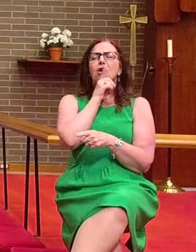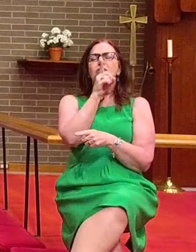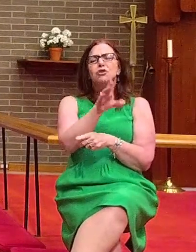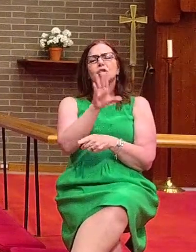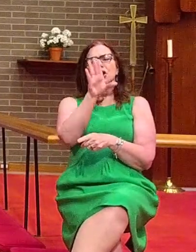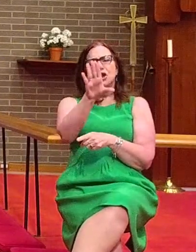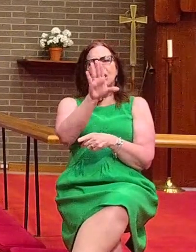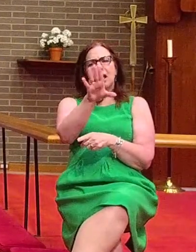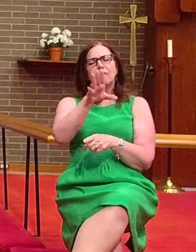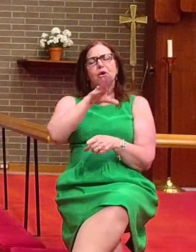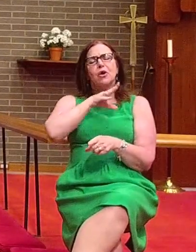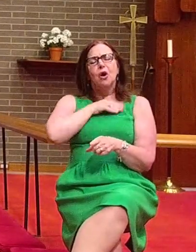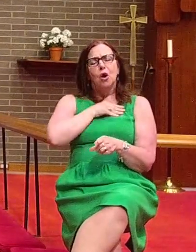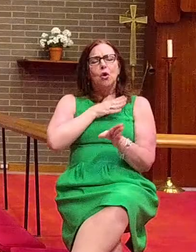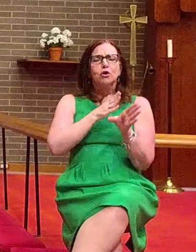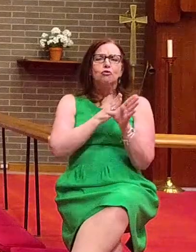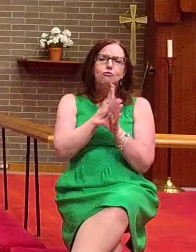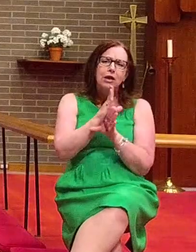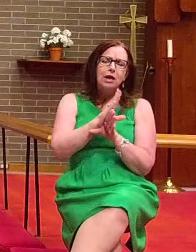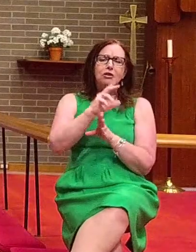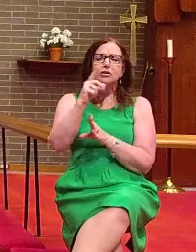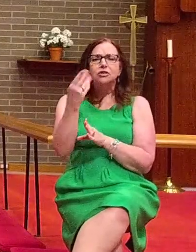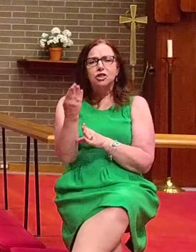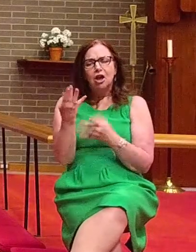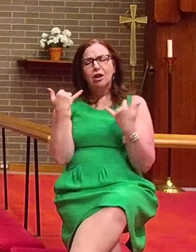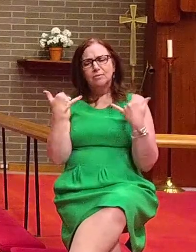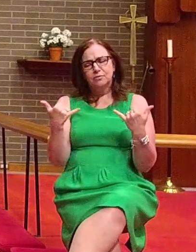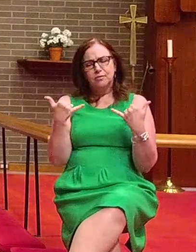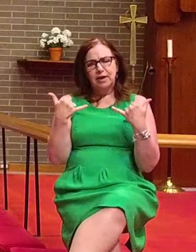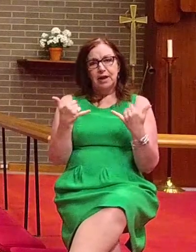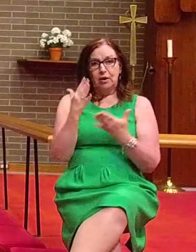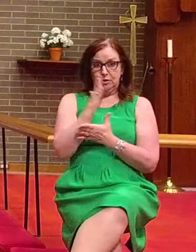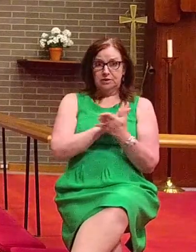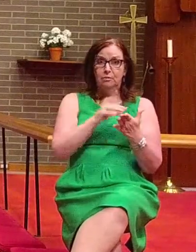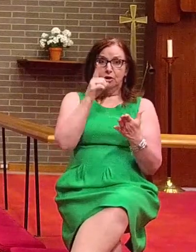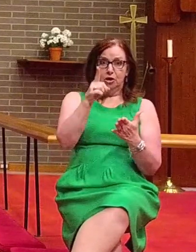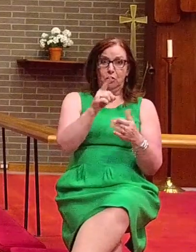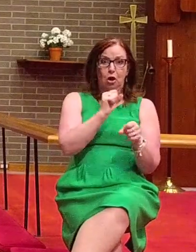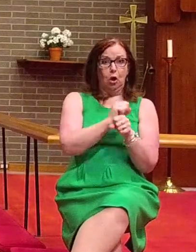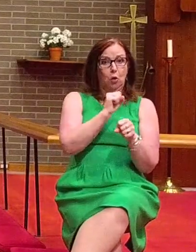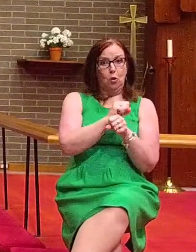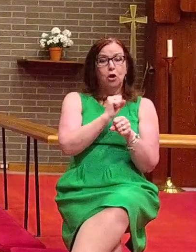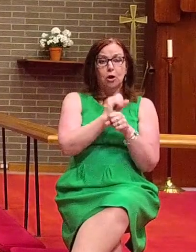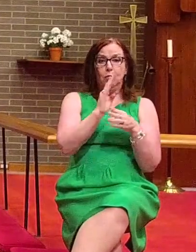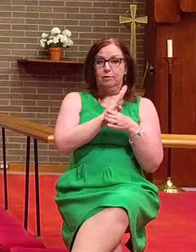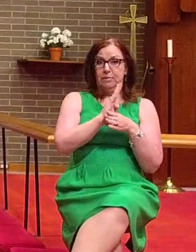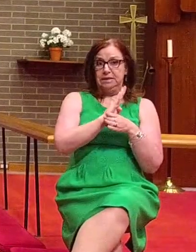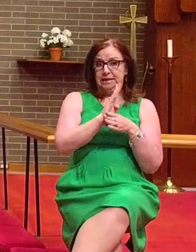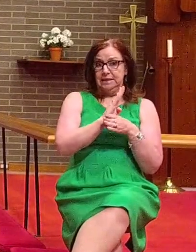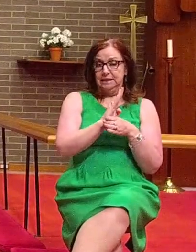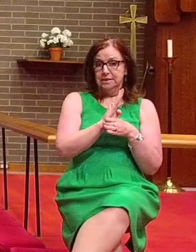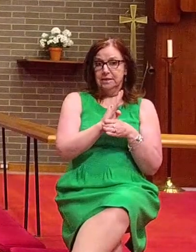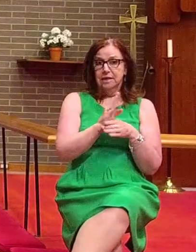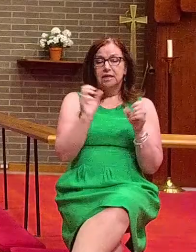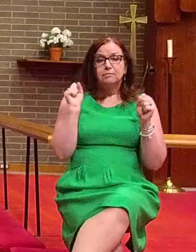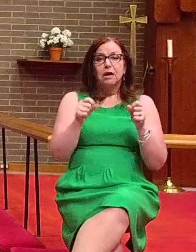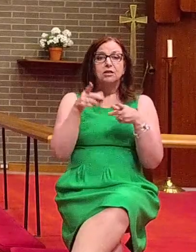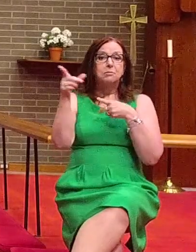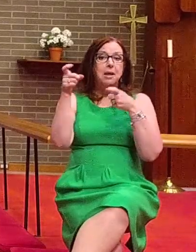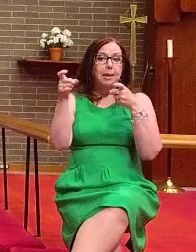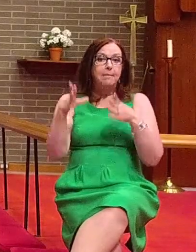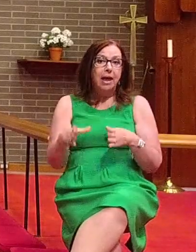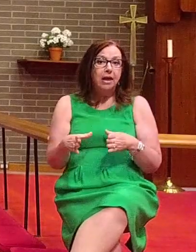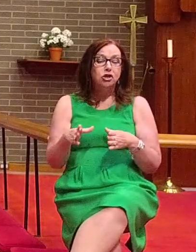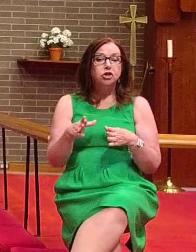have your own careers and jobs already. Some of you actually work in business. You may be a manager or